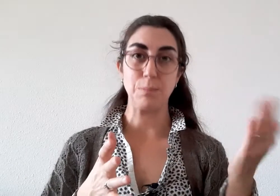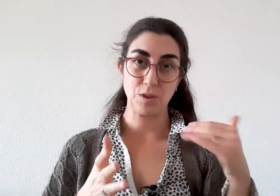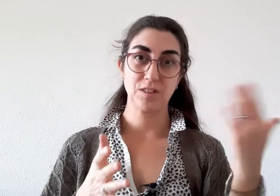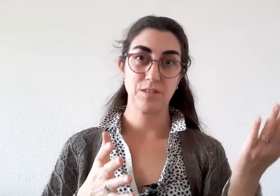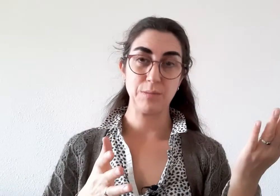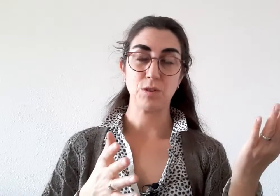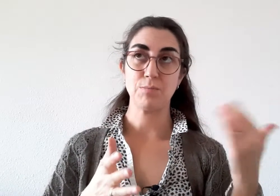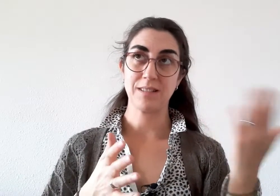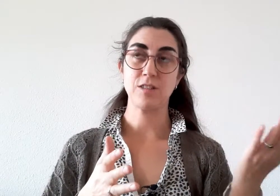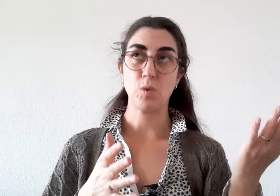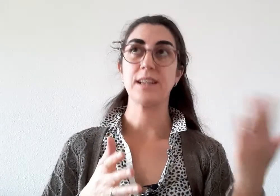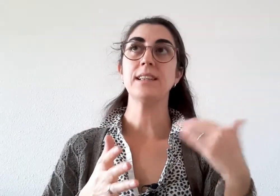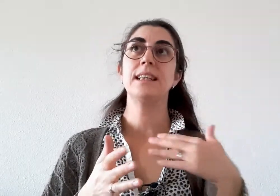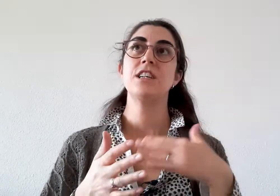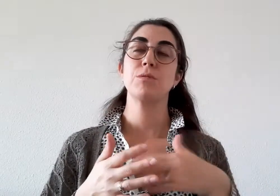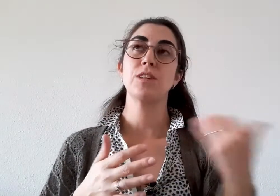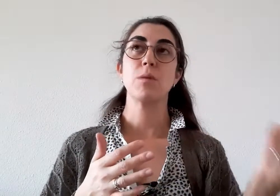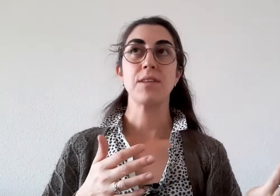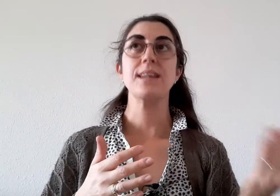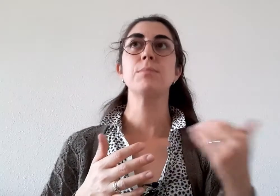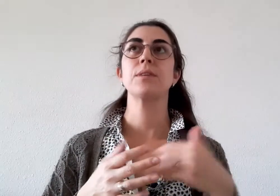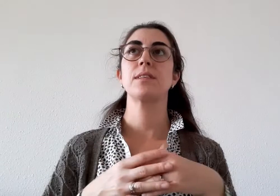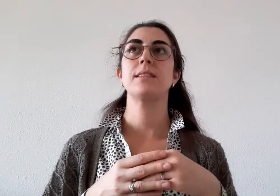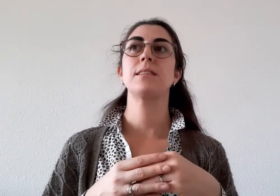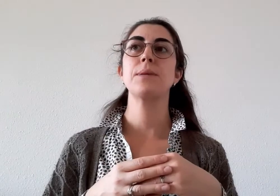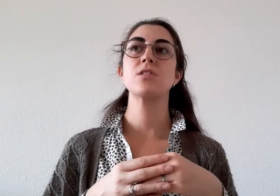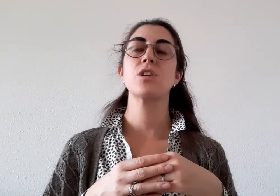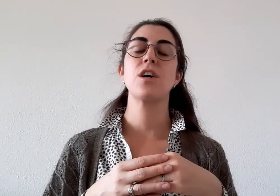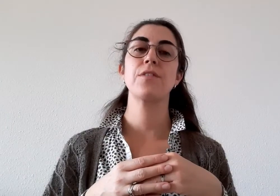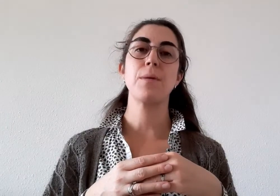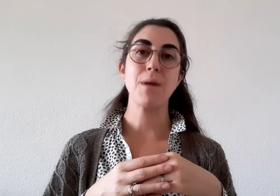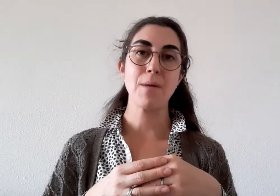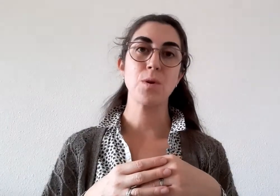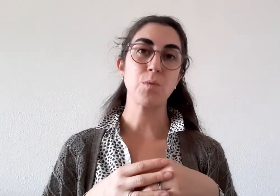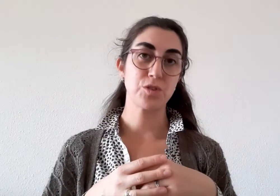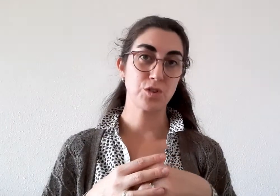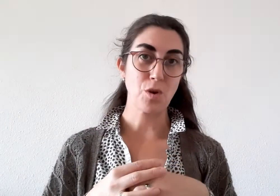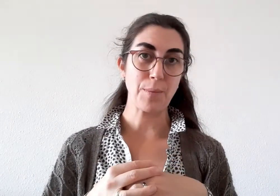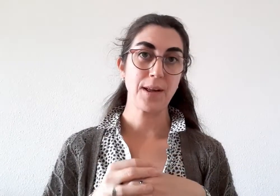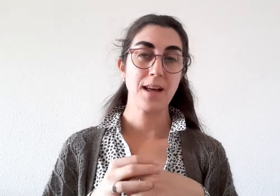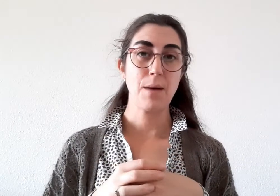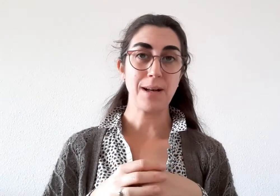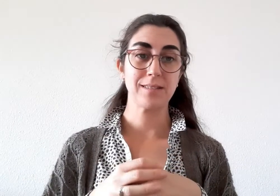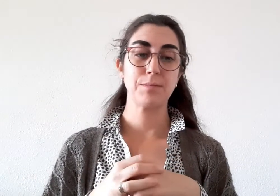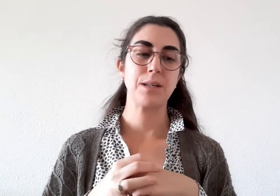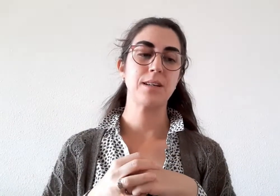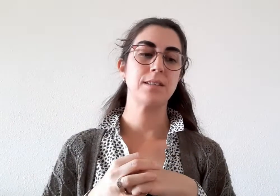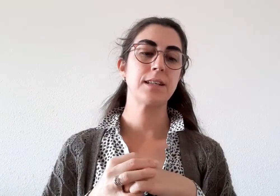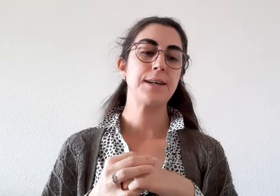books. My son is older. She was looking at one of his books, and there's a picture of a mum who wants to stop a bus because